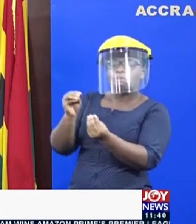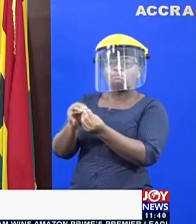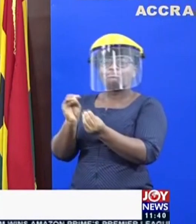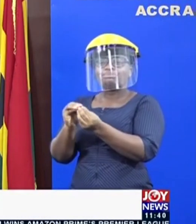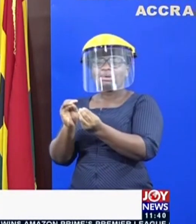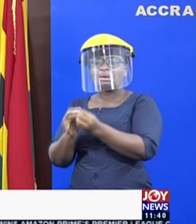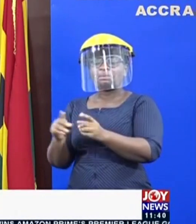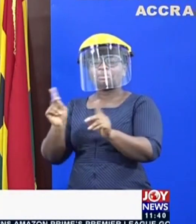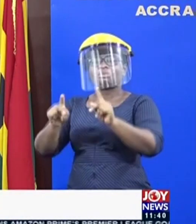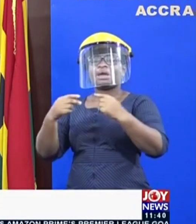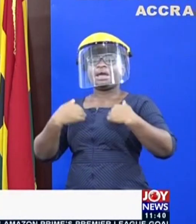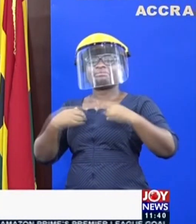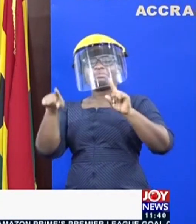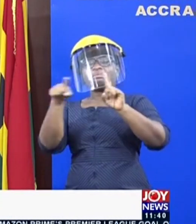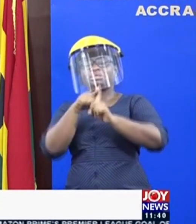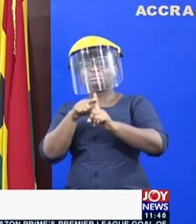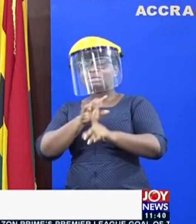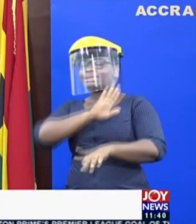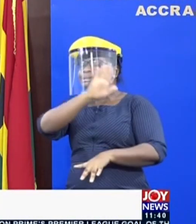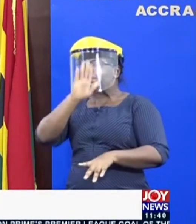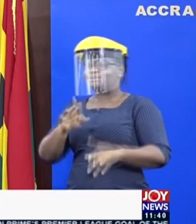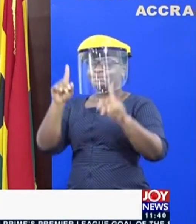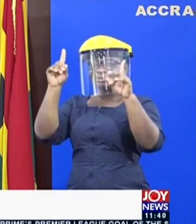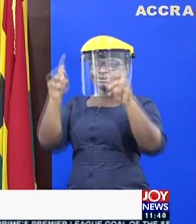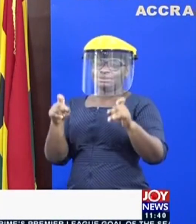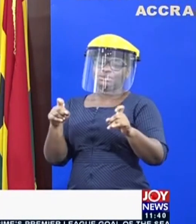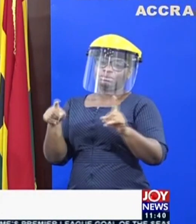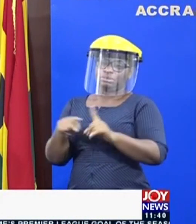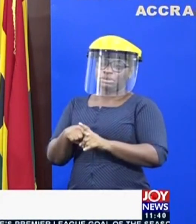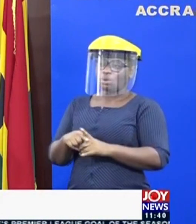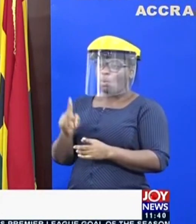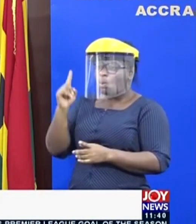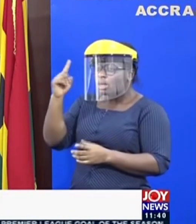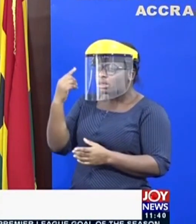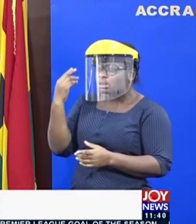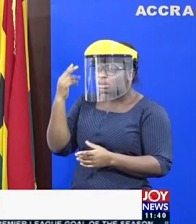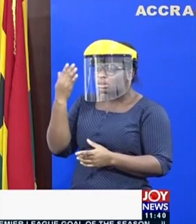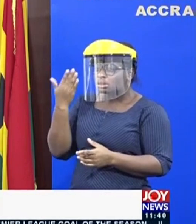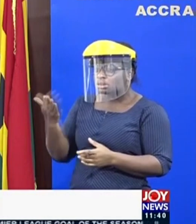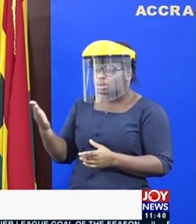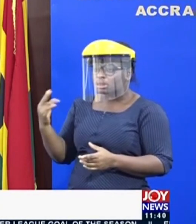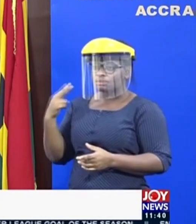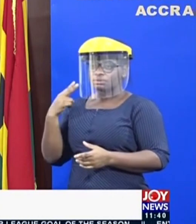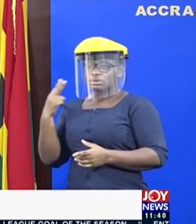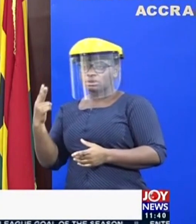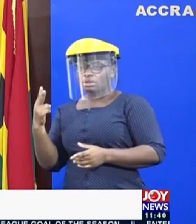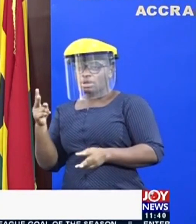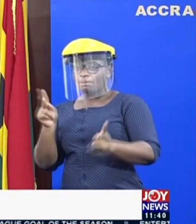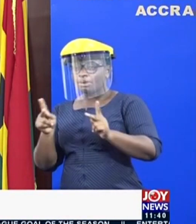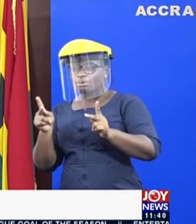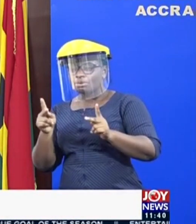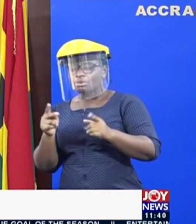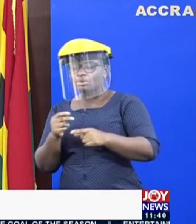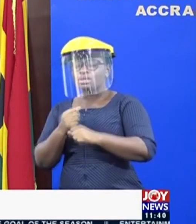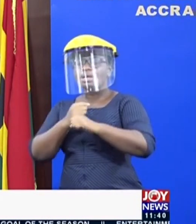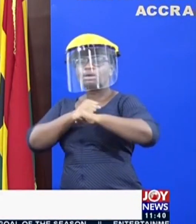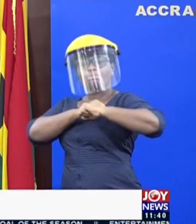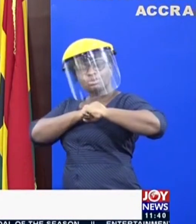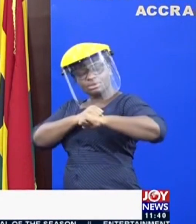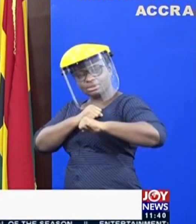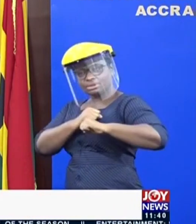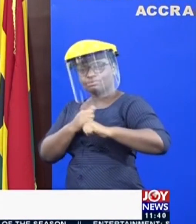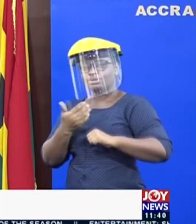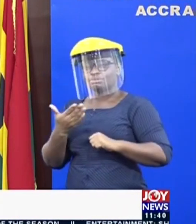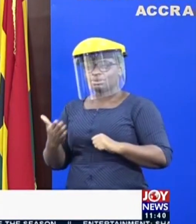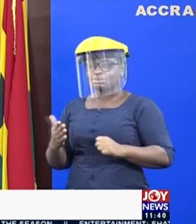had positive, but they have not turned positive. And one thing I've noticed about them is that those with adherence to protocol